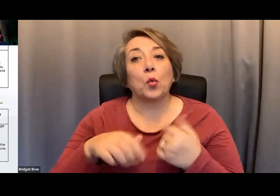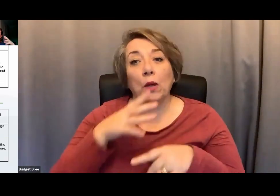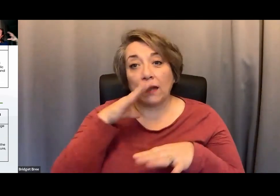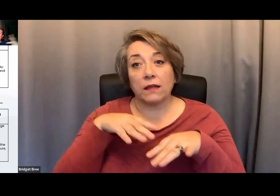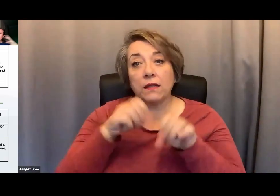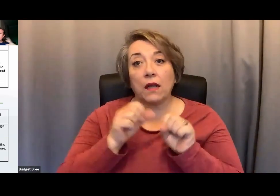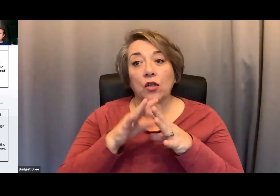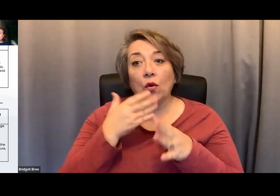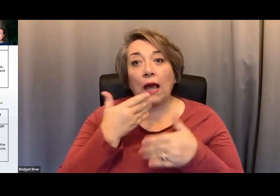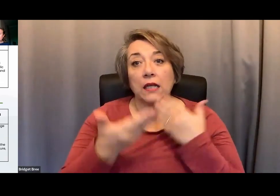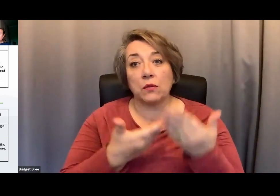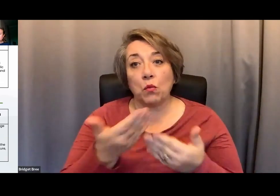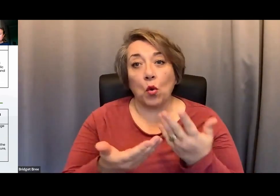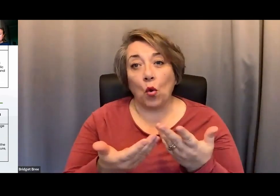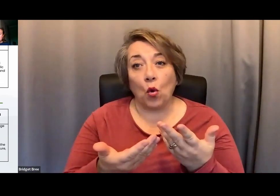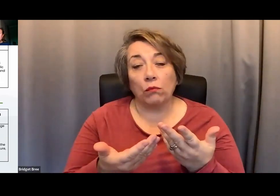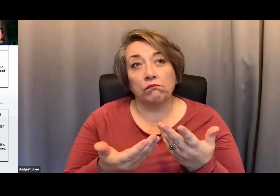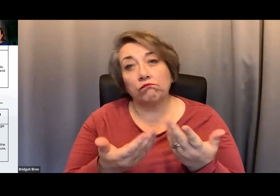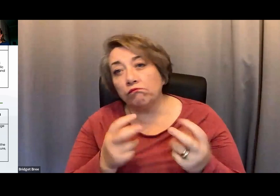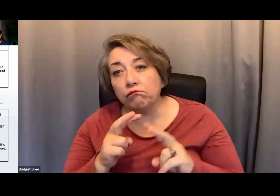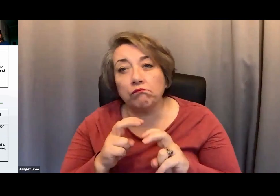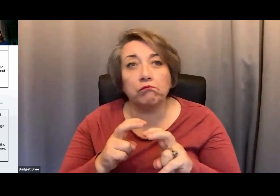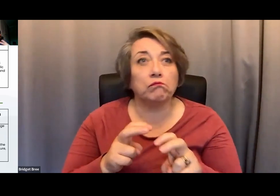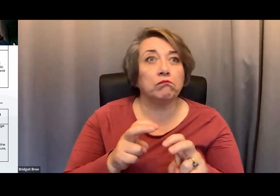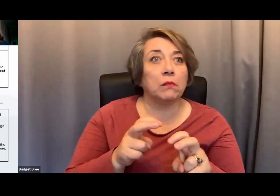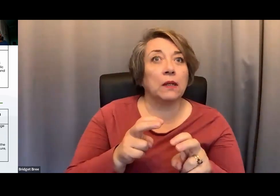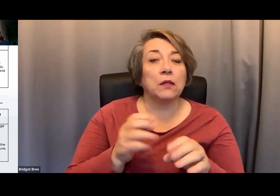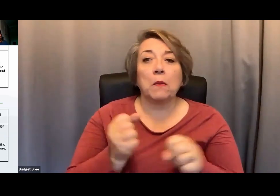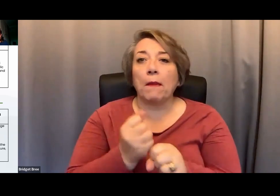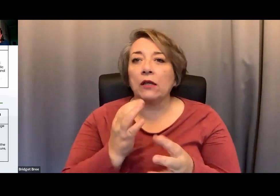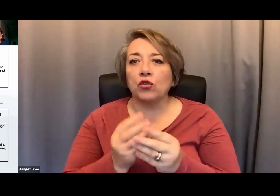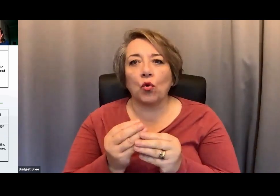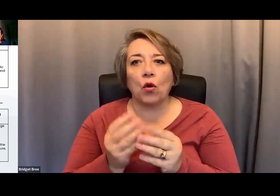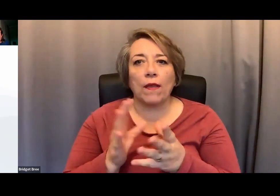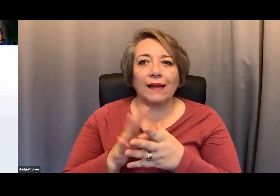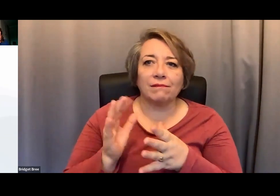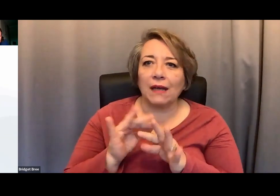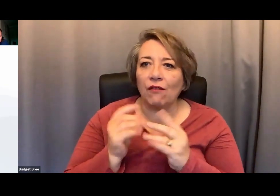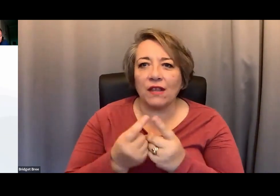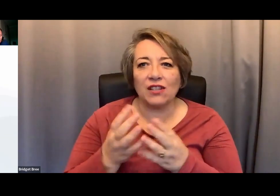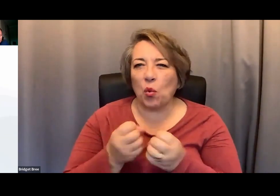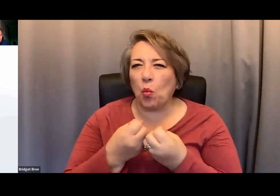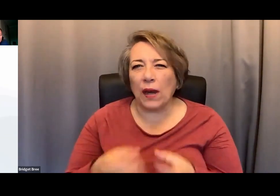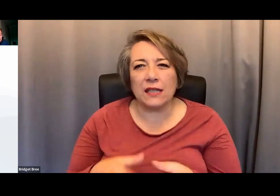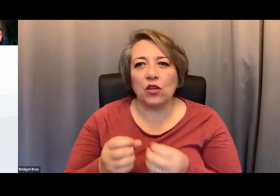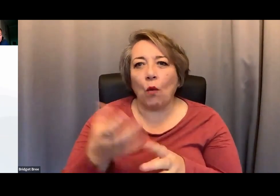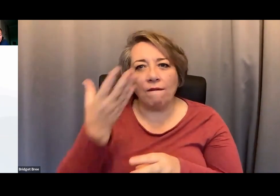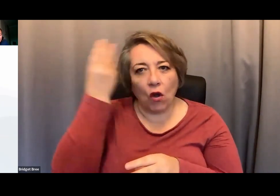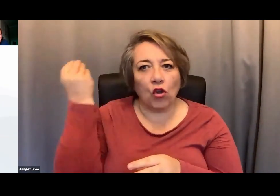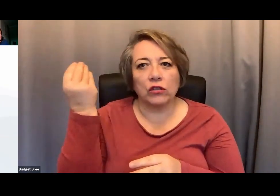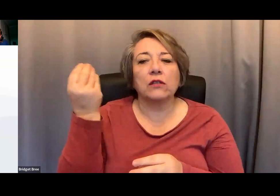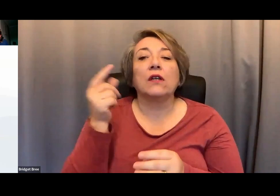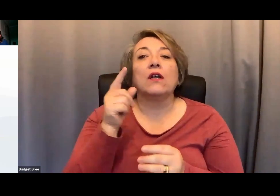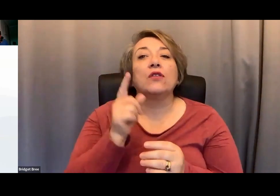place at once and try and make sure that those synergies are not forgotten or wasted. And it's